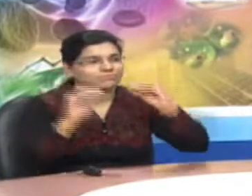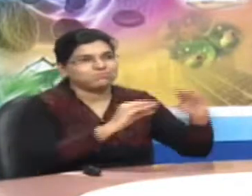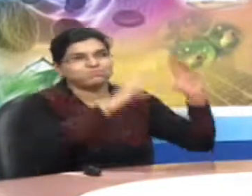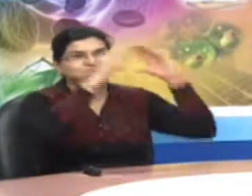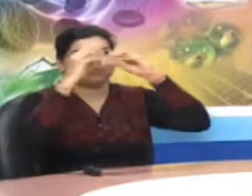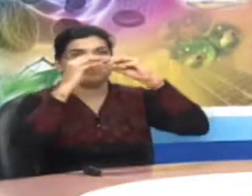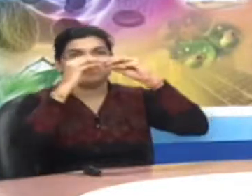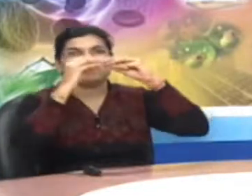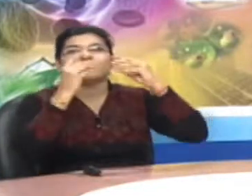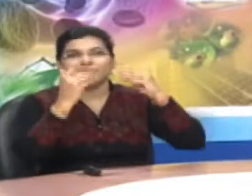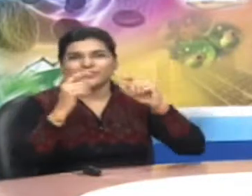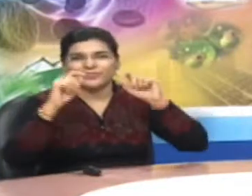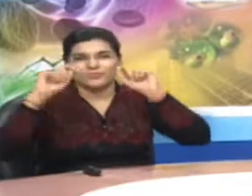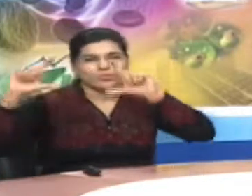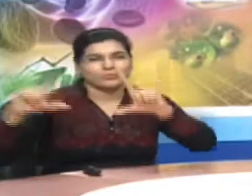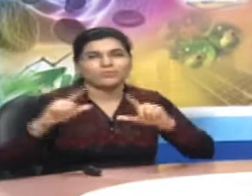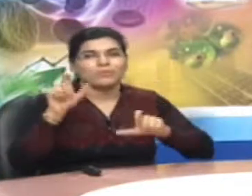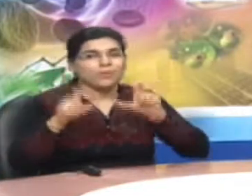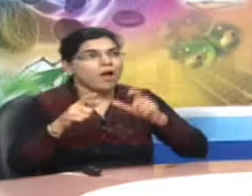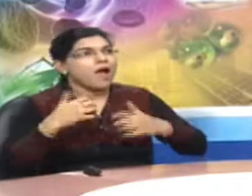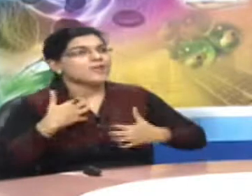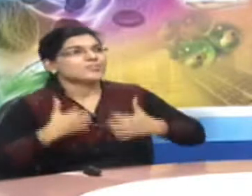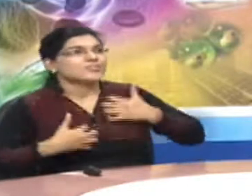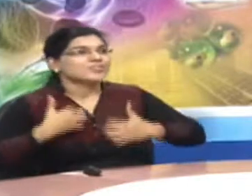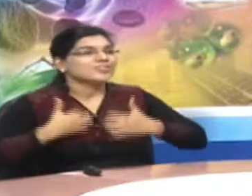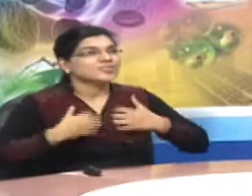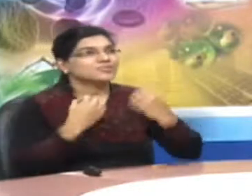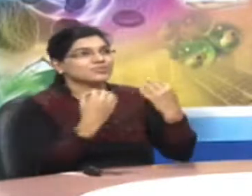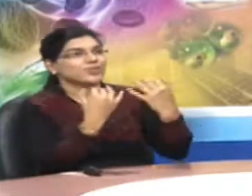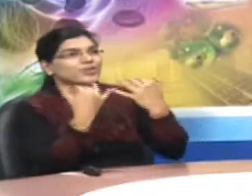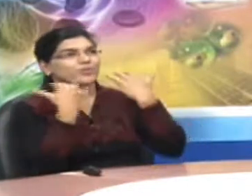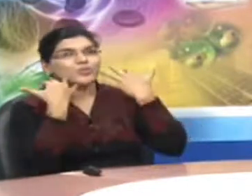If you want to make it catchy and interesting and attractive